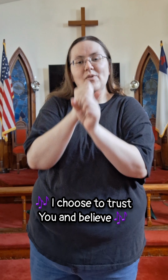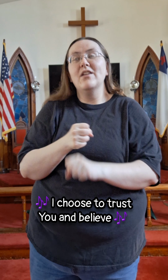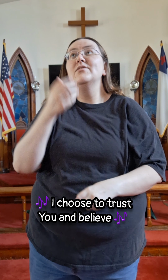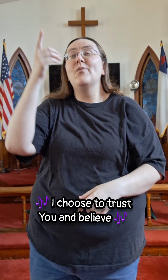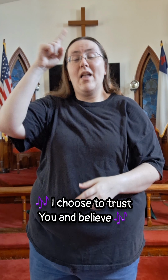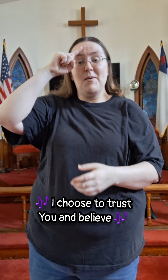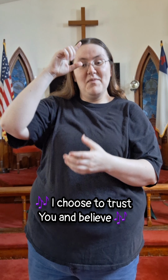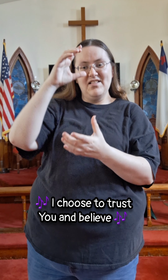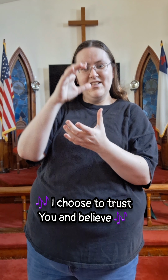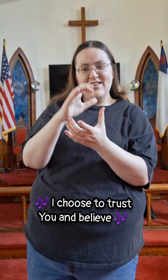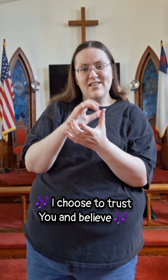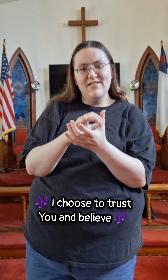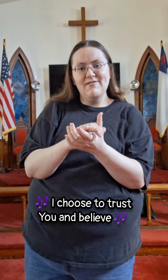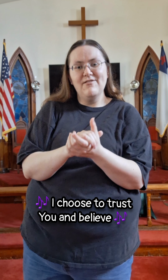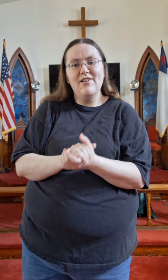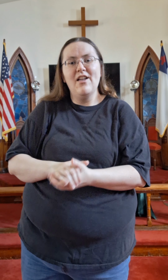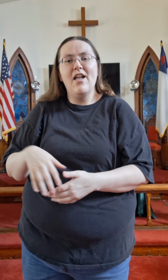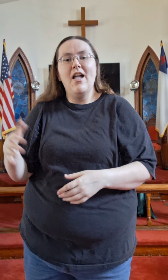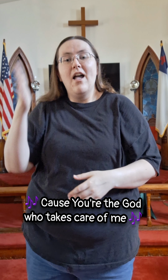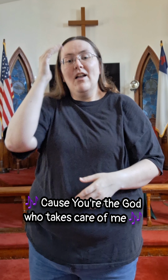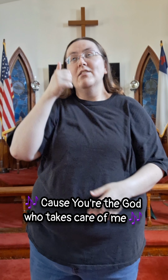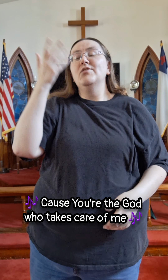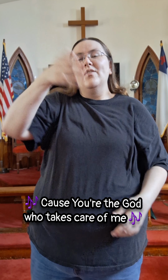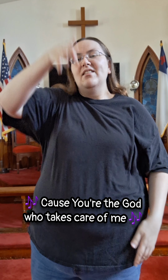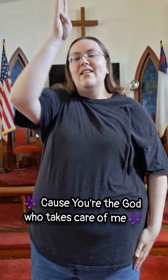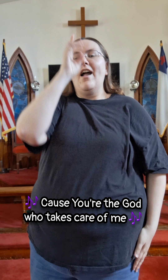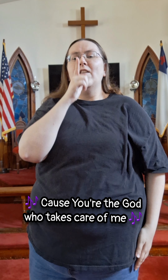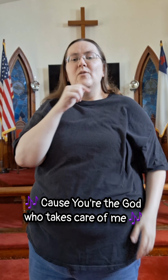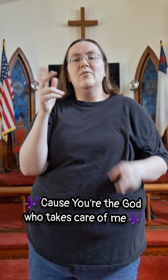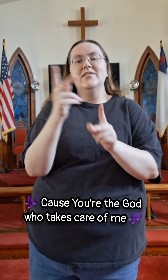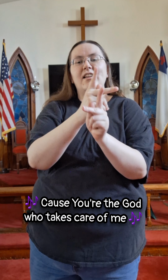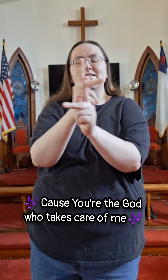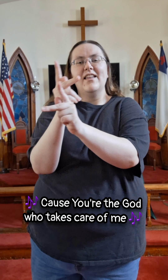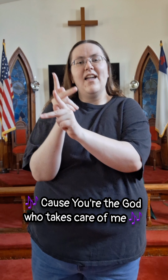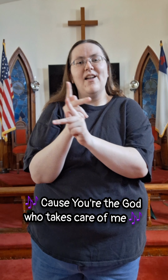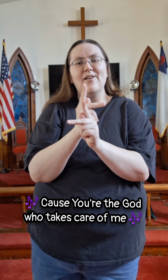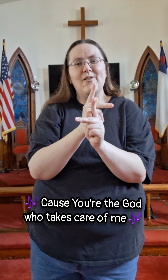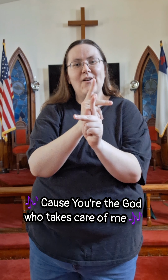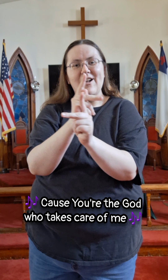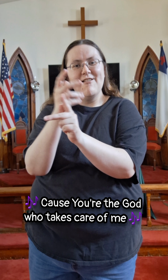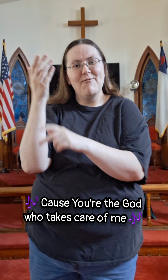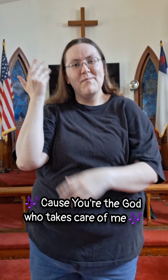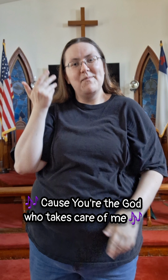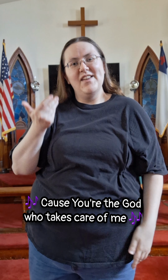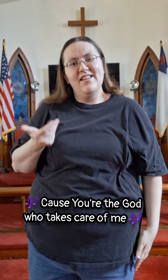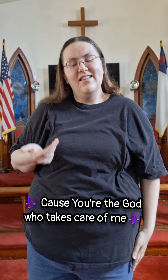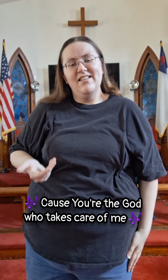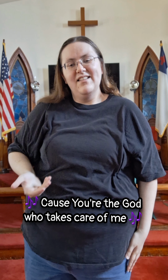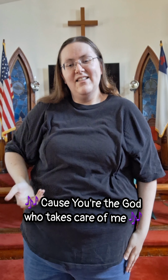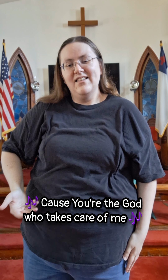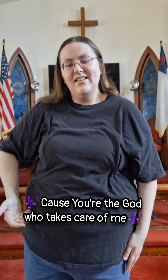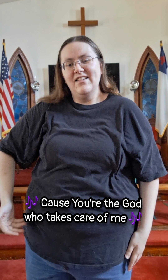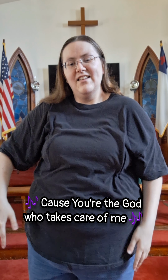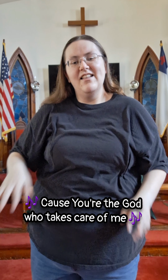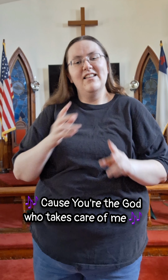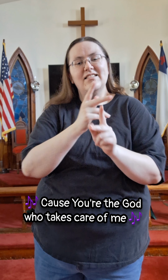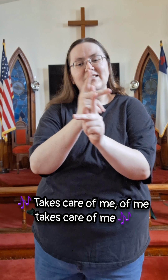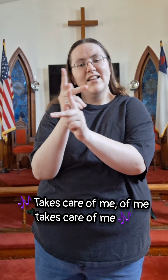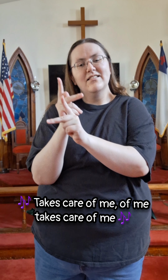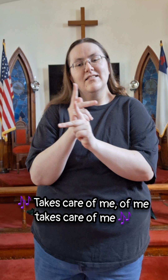You and believe You're the God who takes care of me He takes